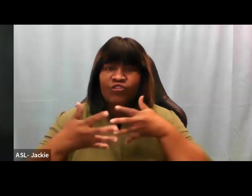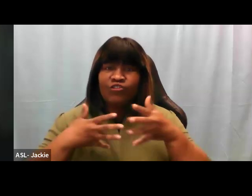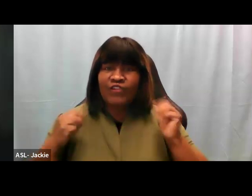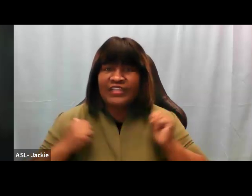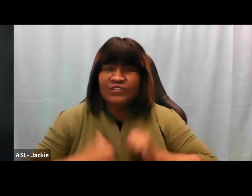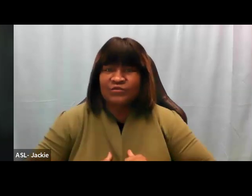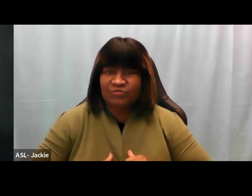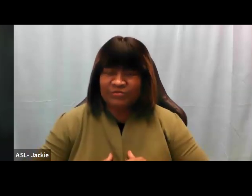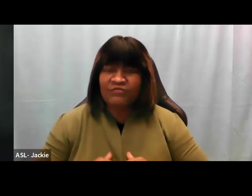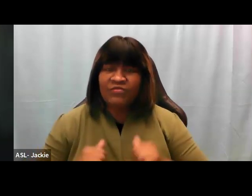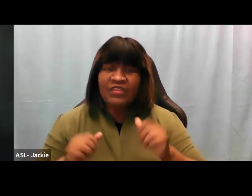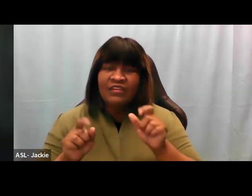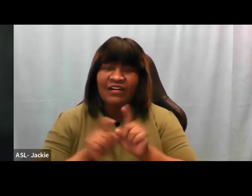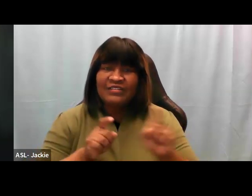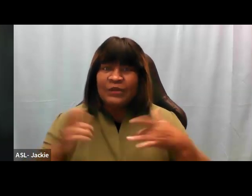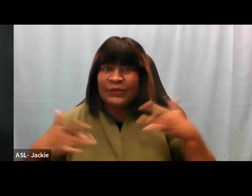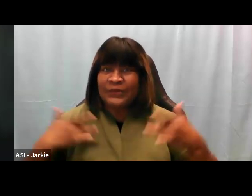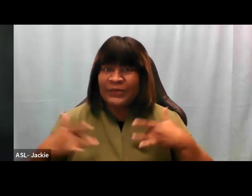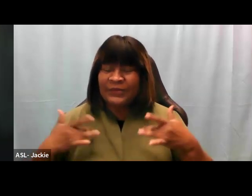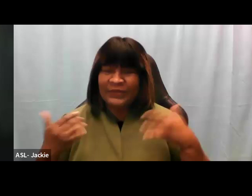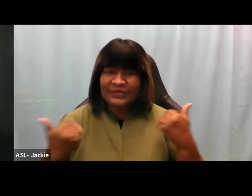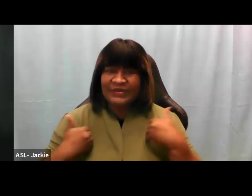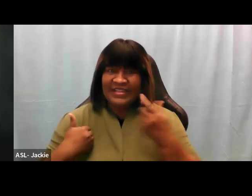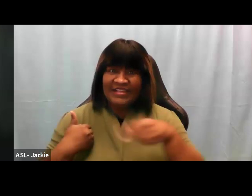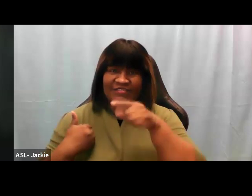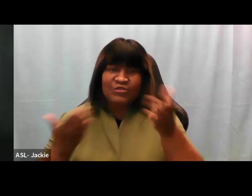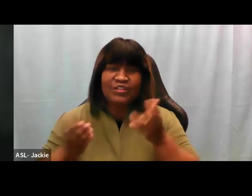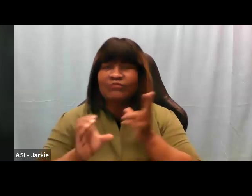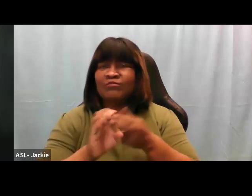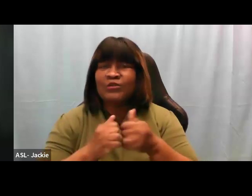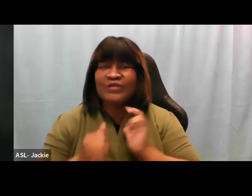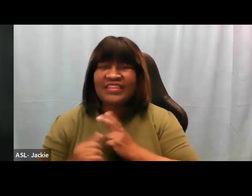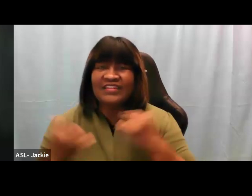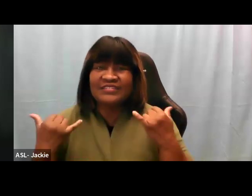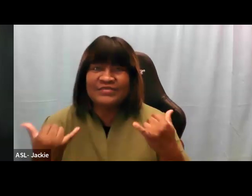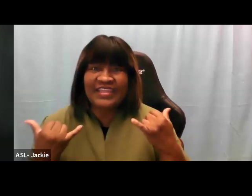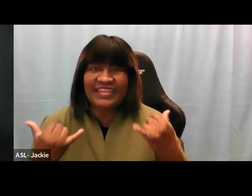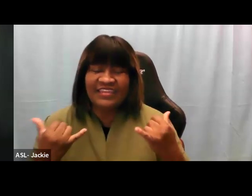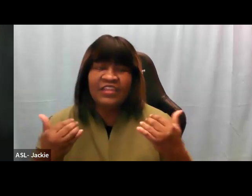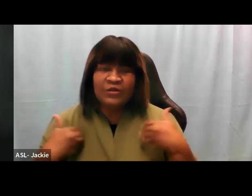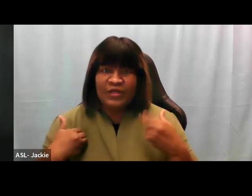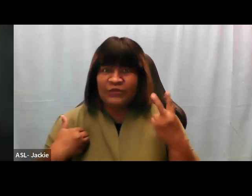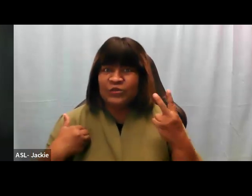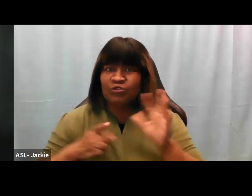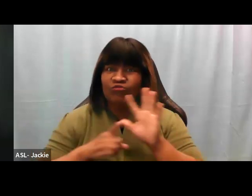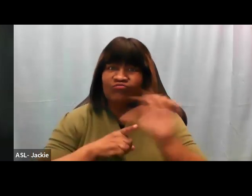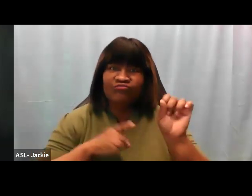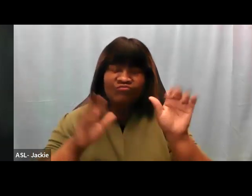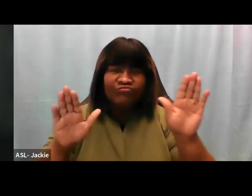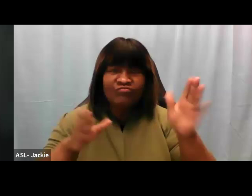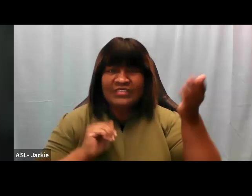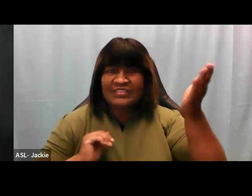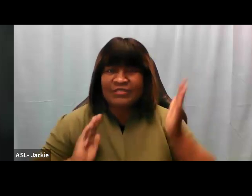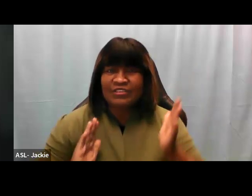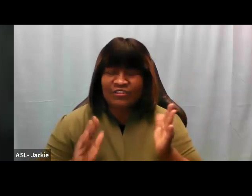sweater. We're very excited to have you all join today. We have two phenomenal speakers,